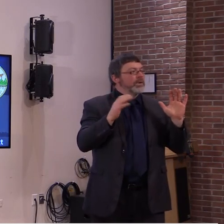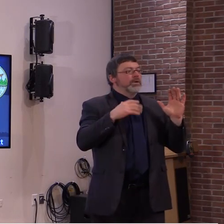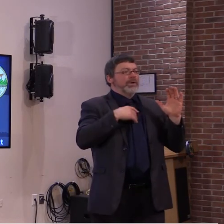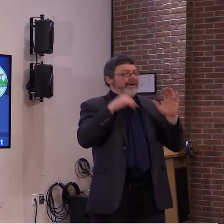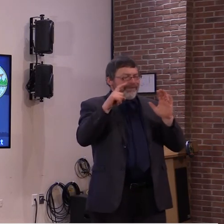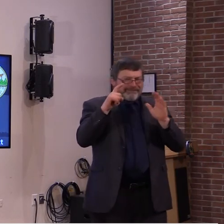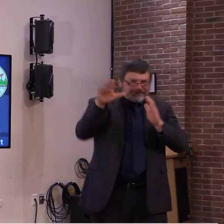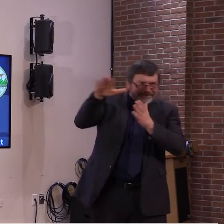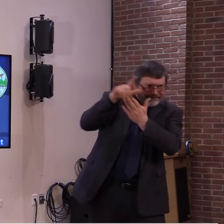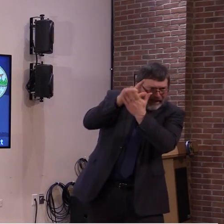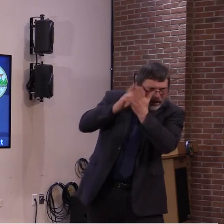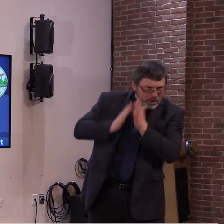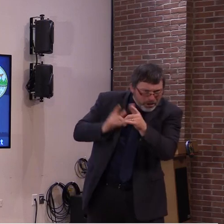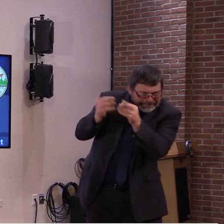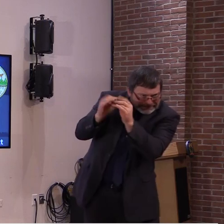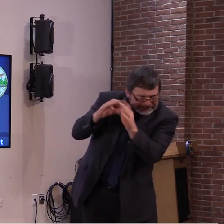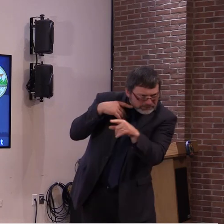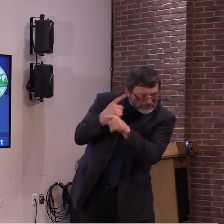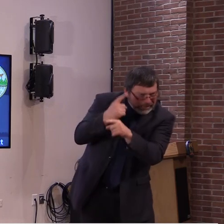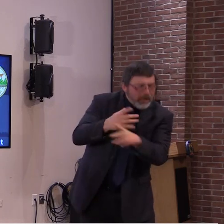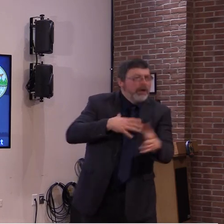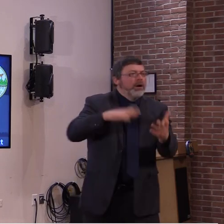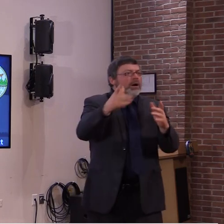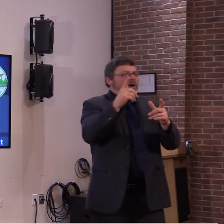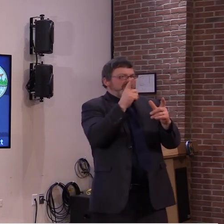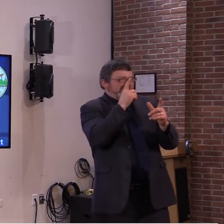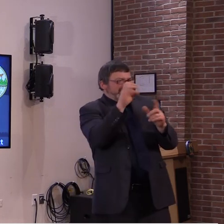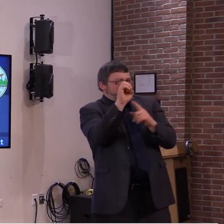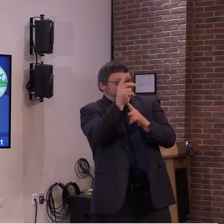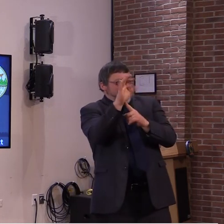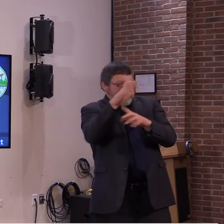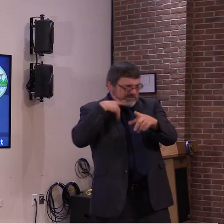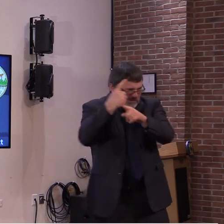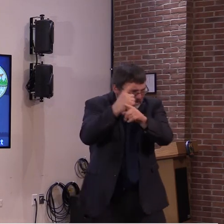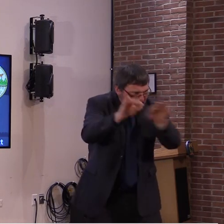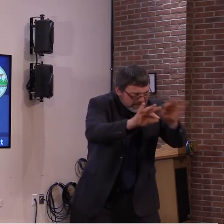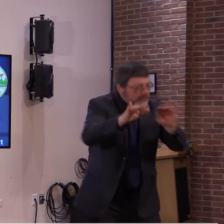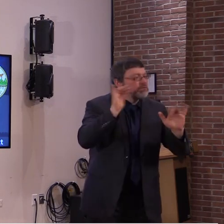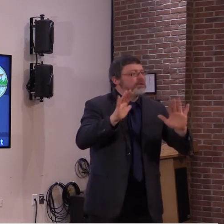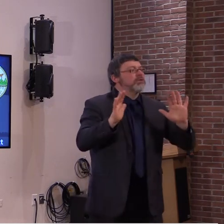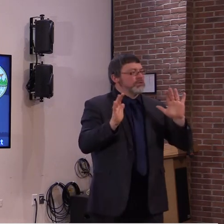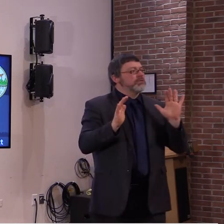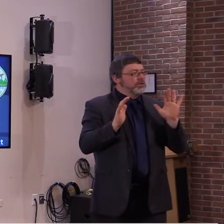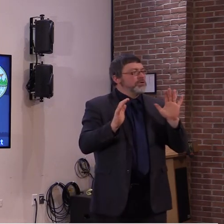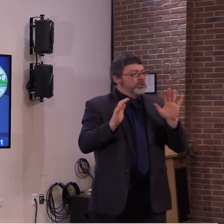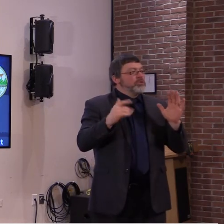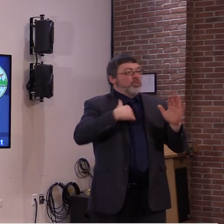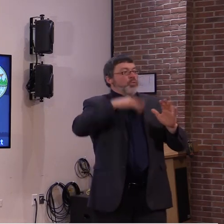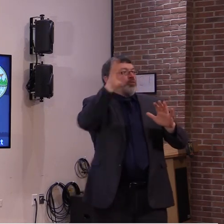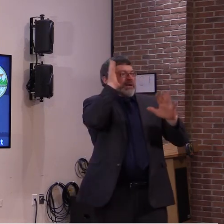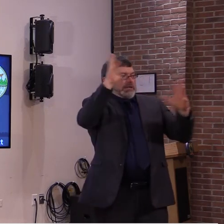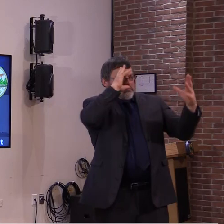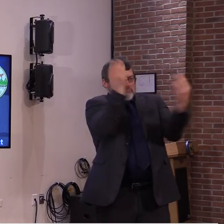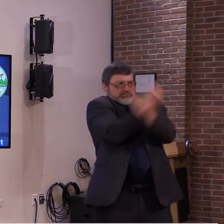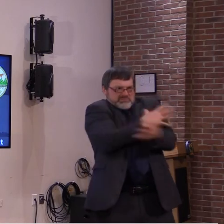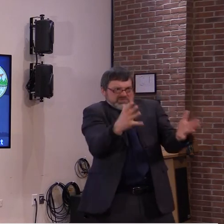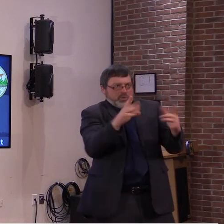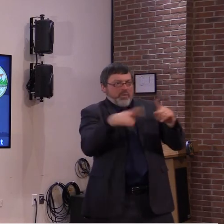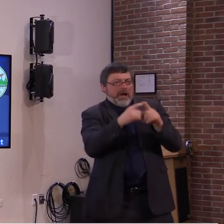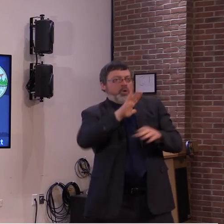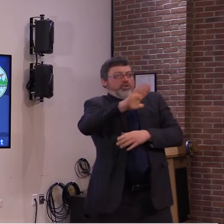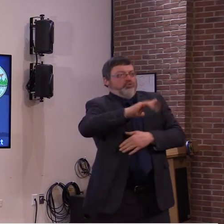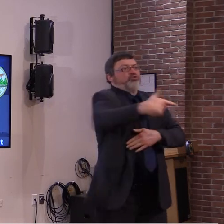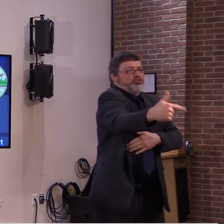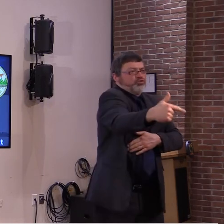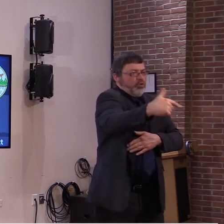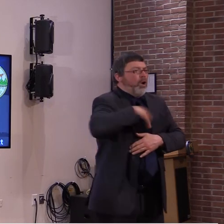for the vaccine. One more note about the vaccine. In the last few days, amid concerns